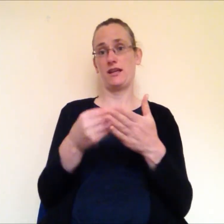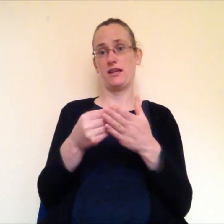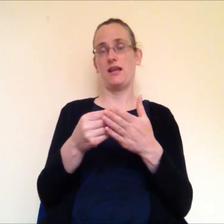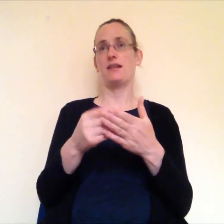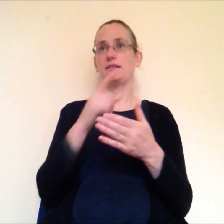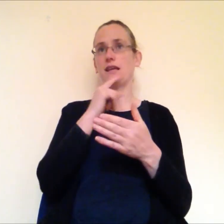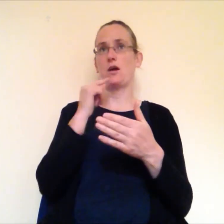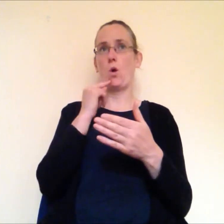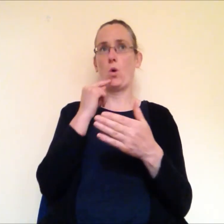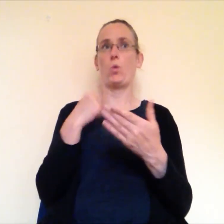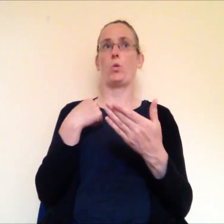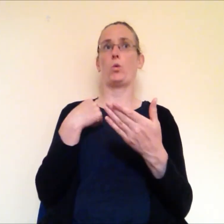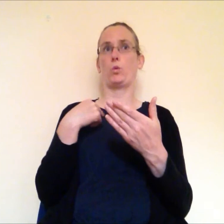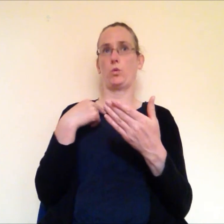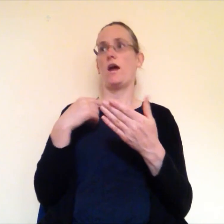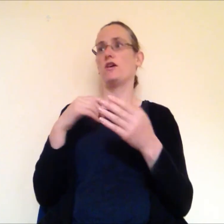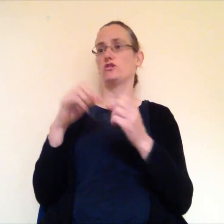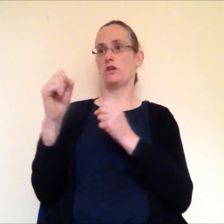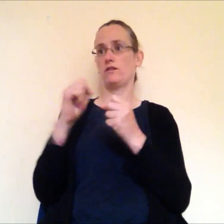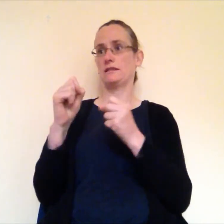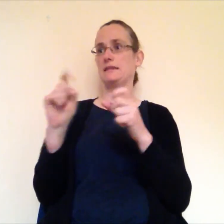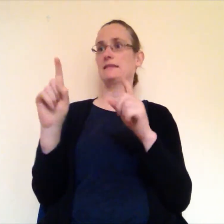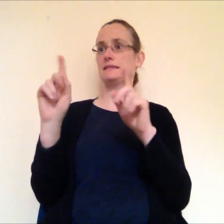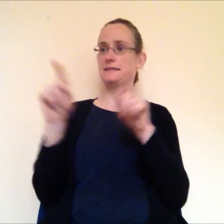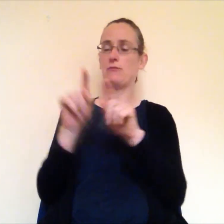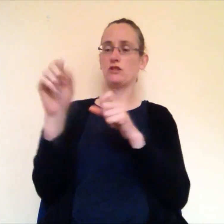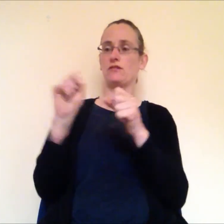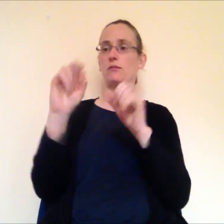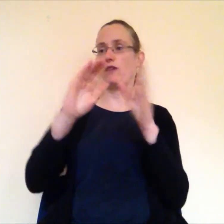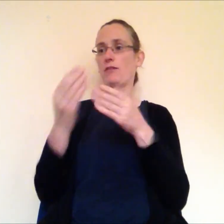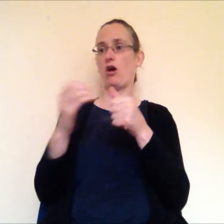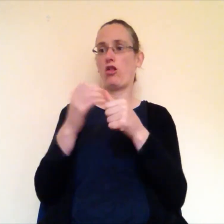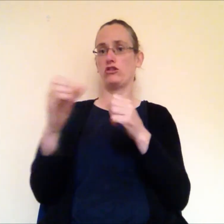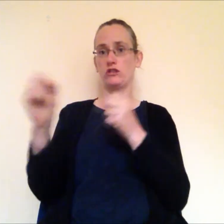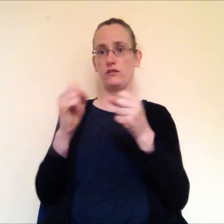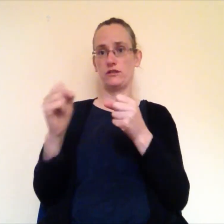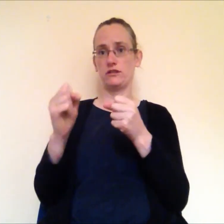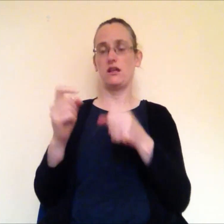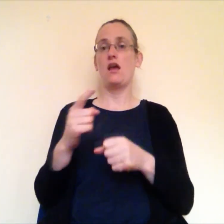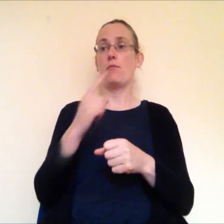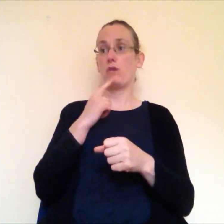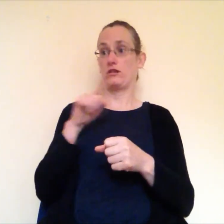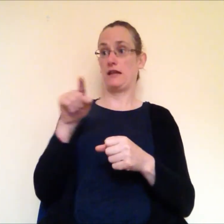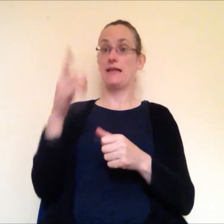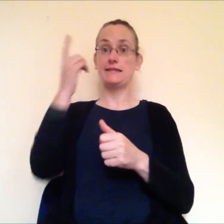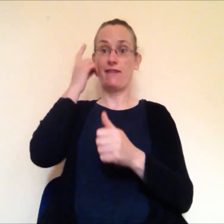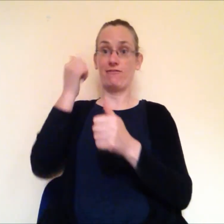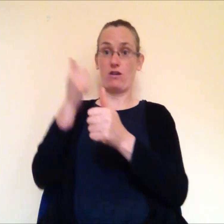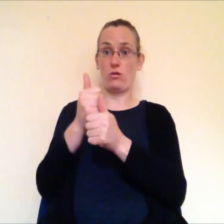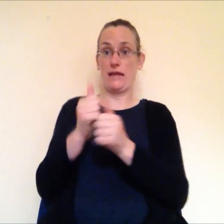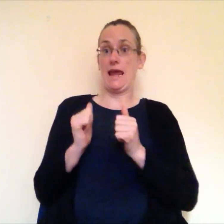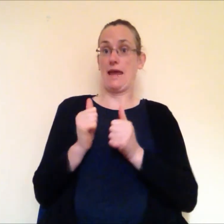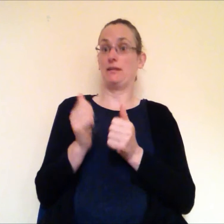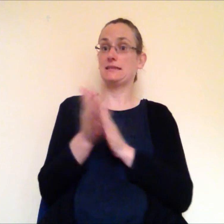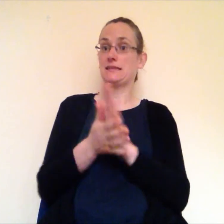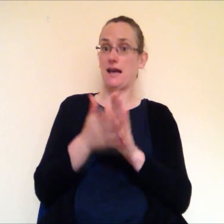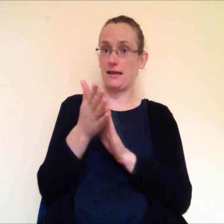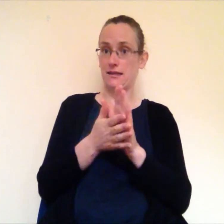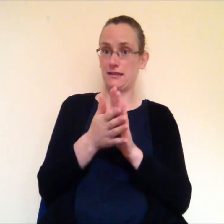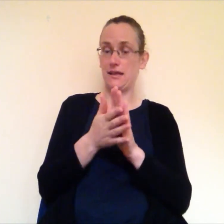these services can be provided by other services. What about these are people who speak fluent sign language? Is a deaf person going to contact another